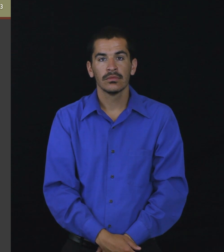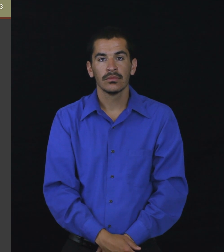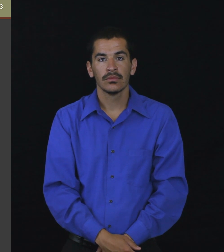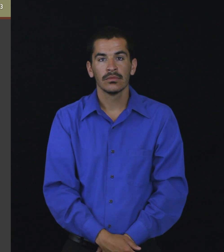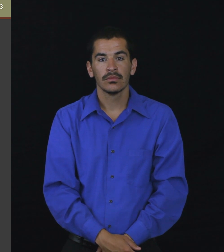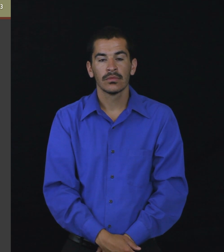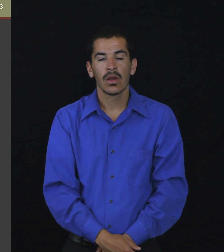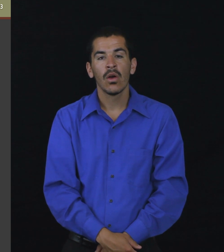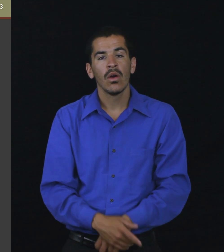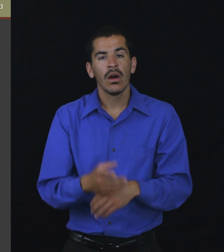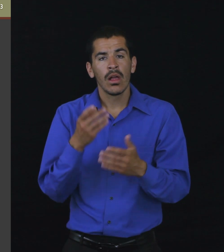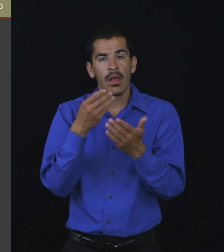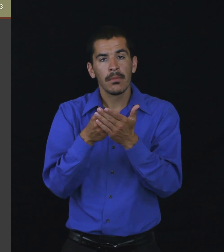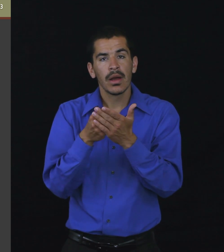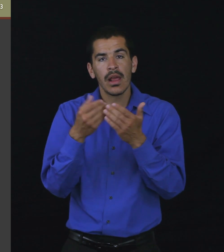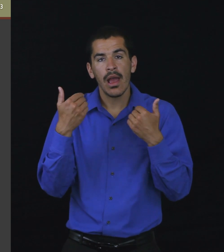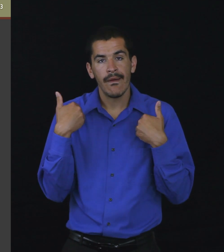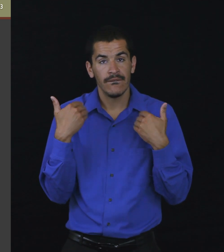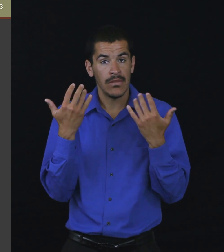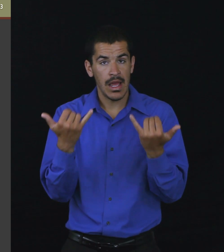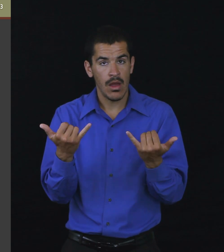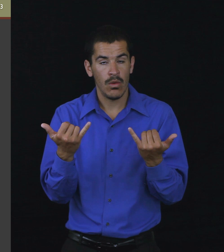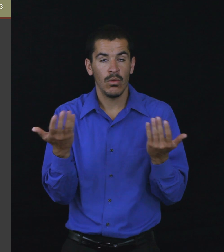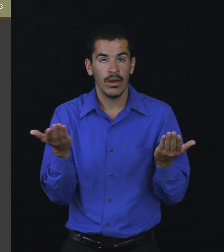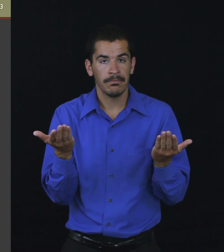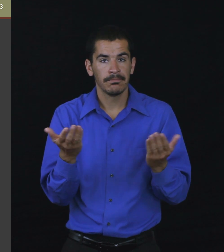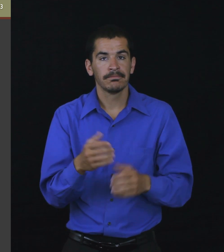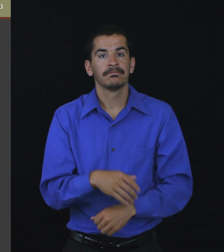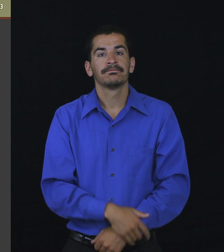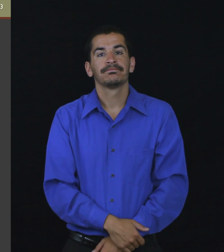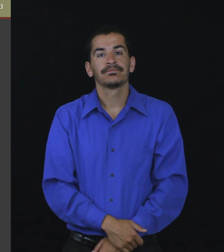Existing DCC funds.